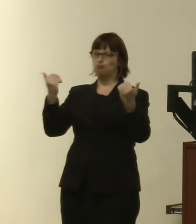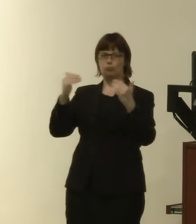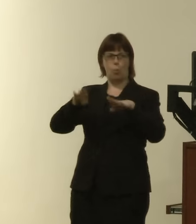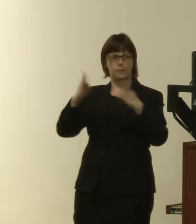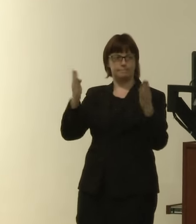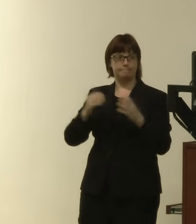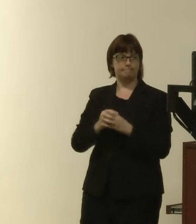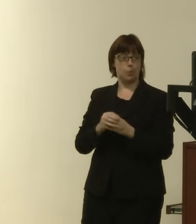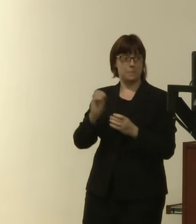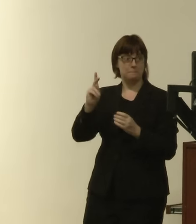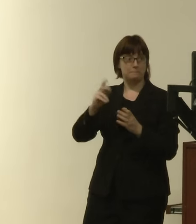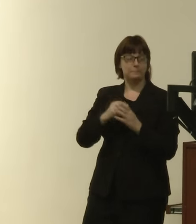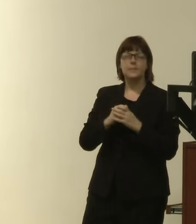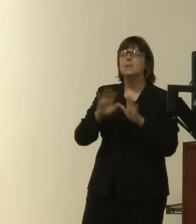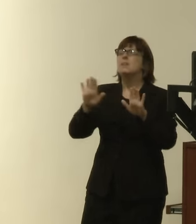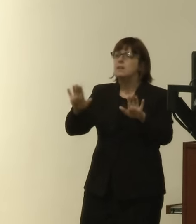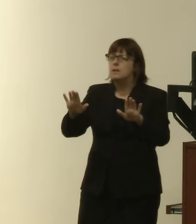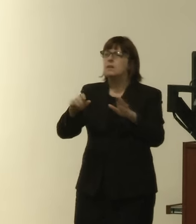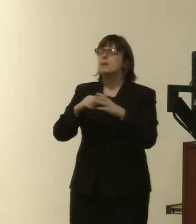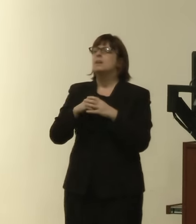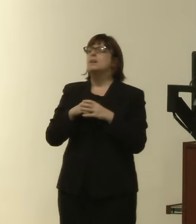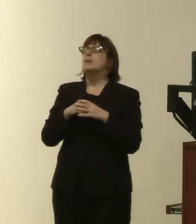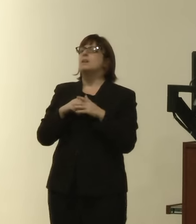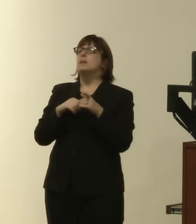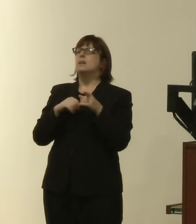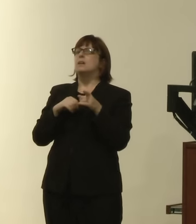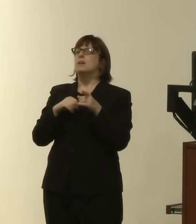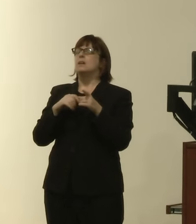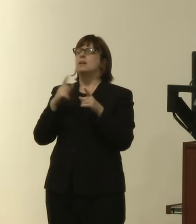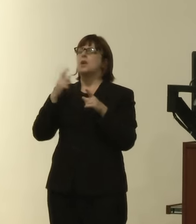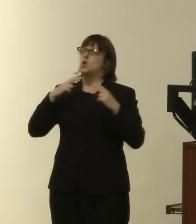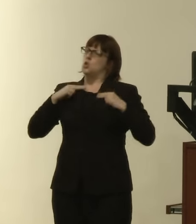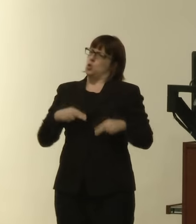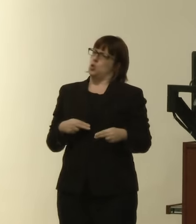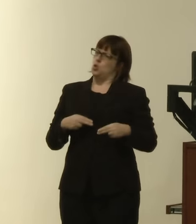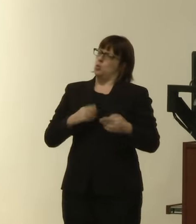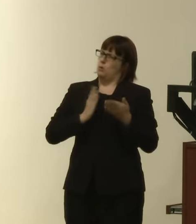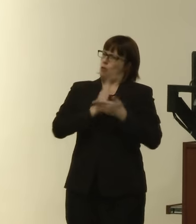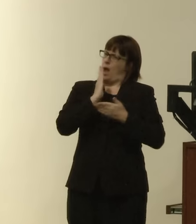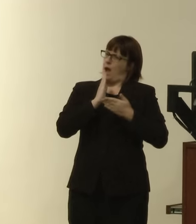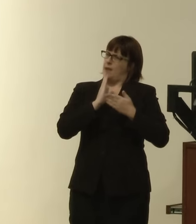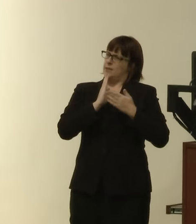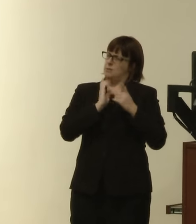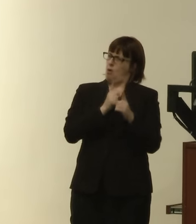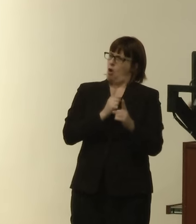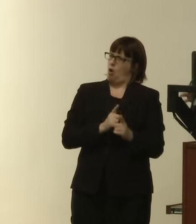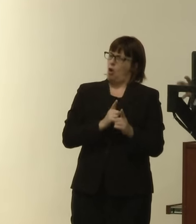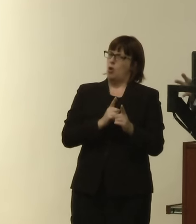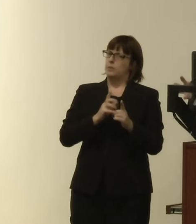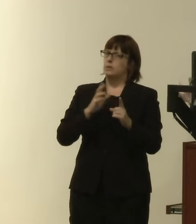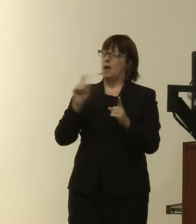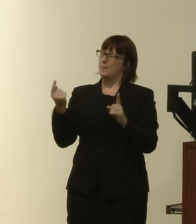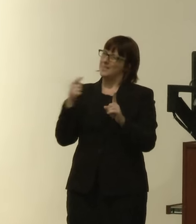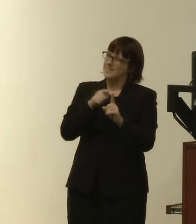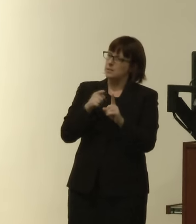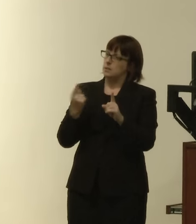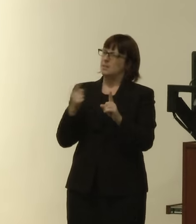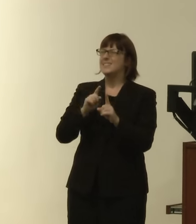First, I'm not going to keep going back to human rights arguments, because they're almost